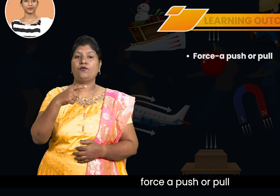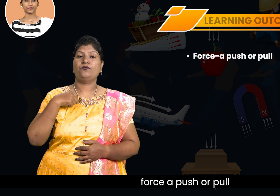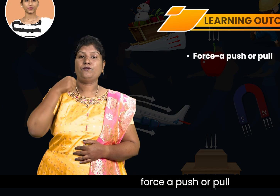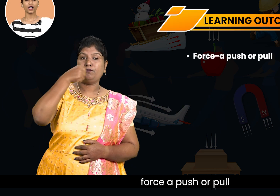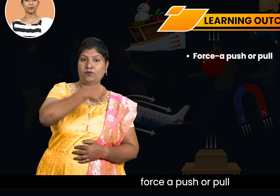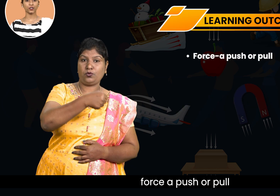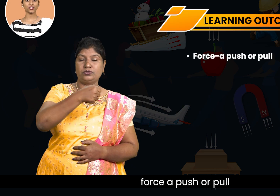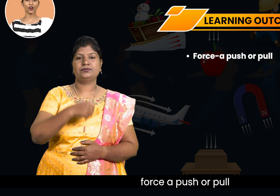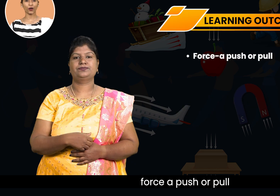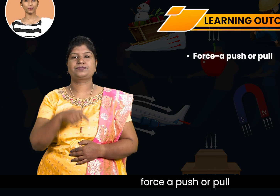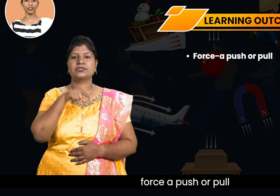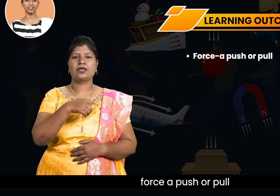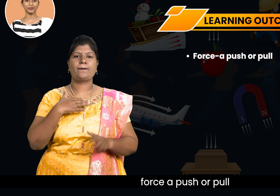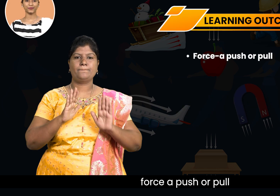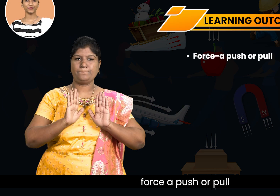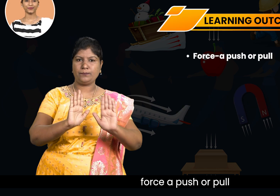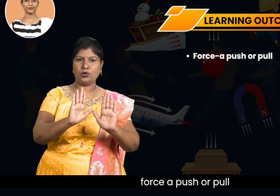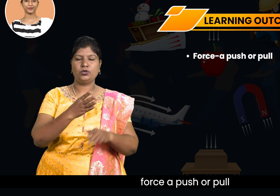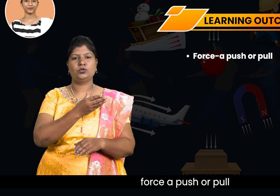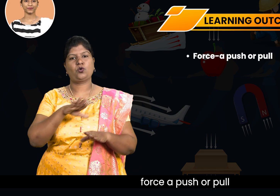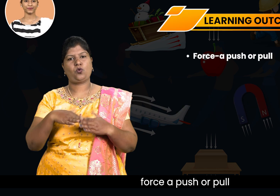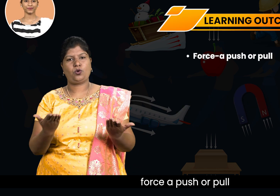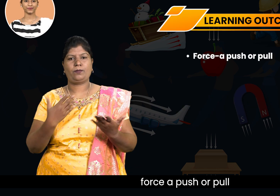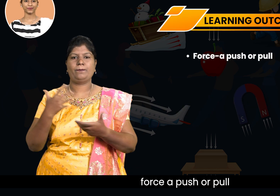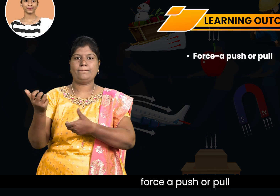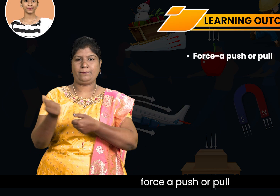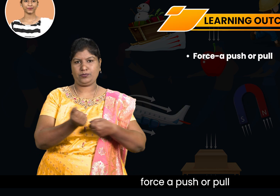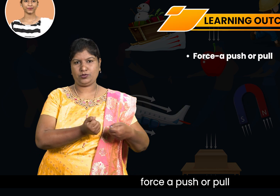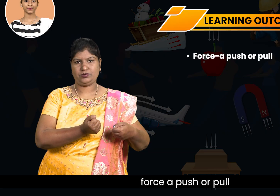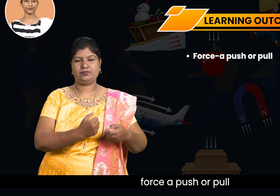Force, a push or pull.